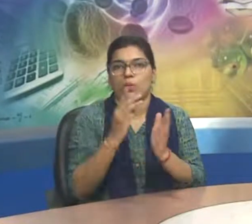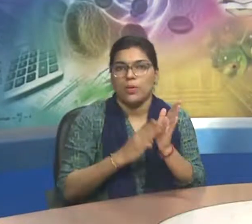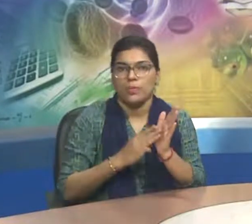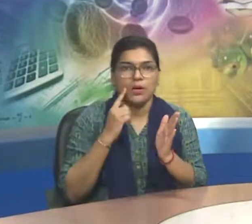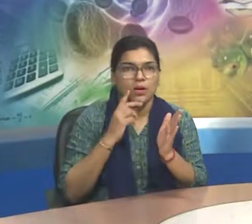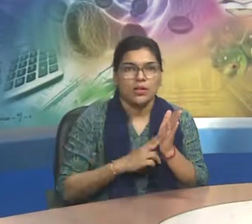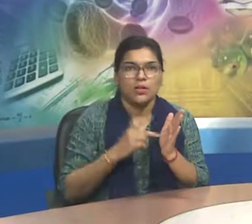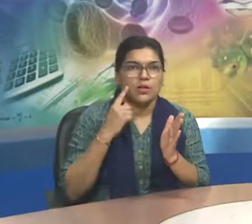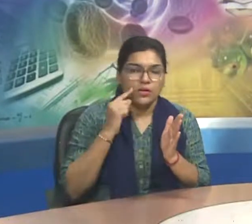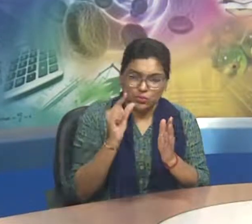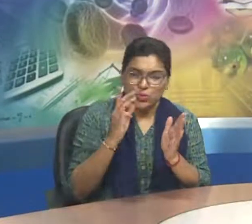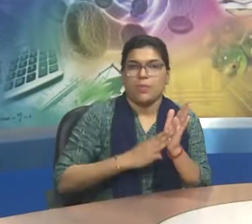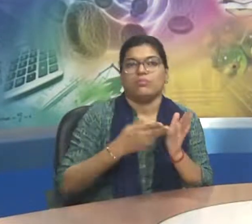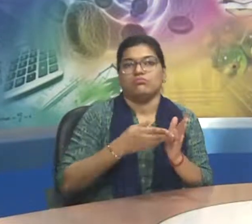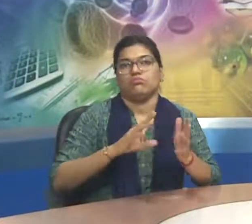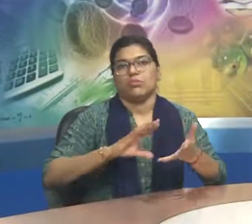use aluminium.